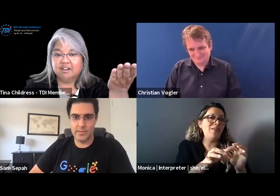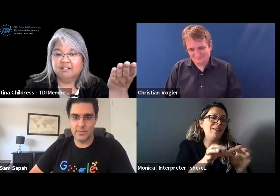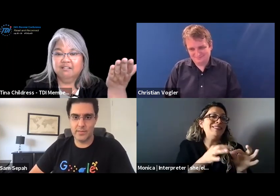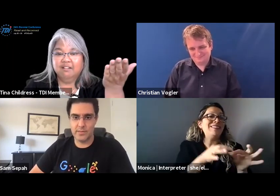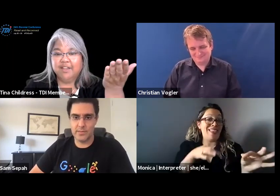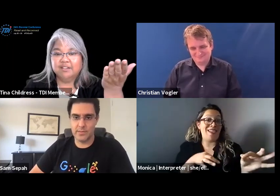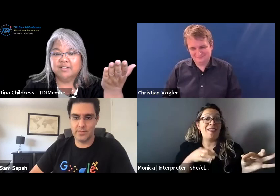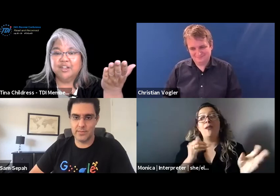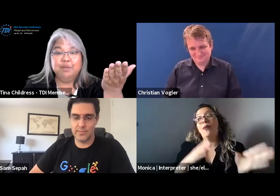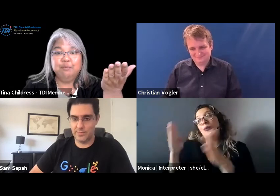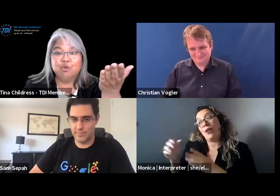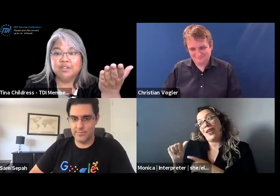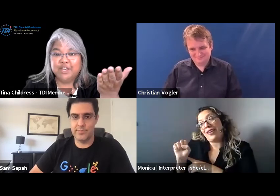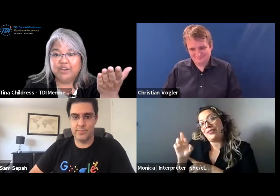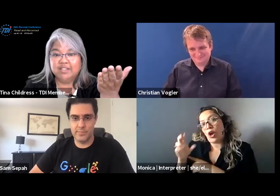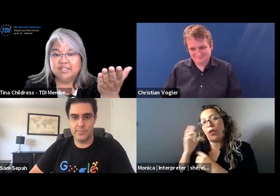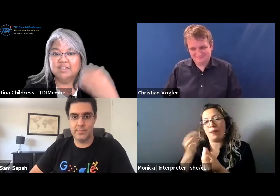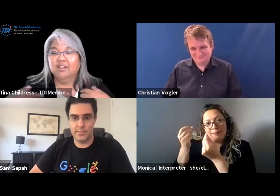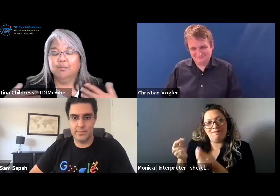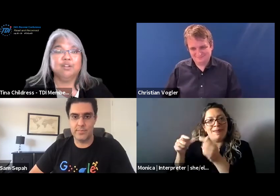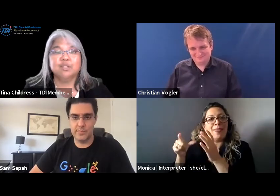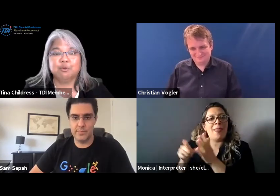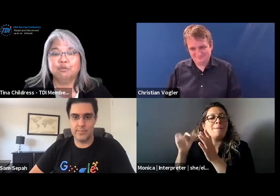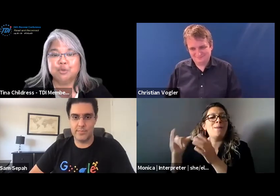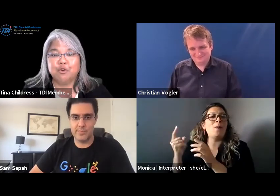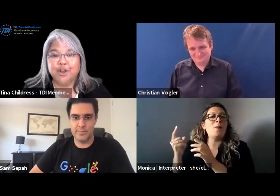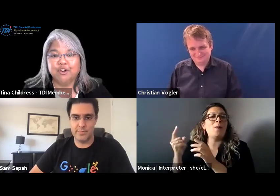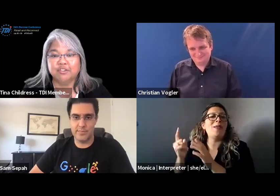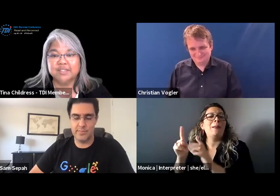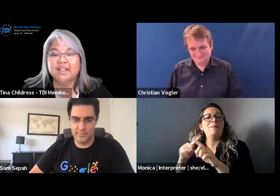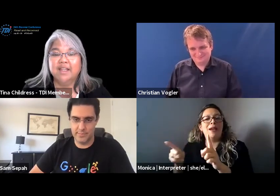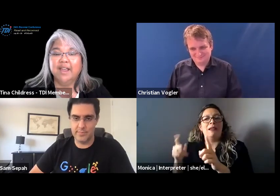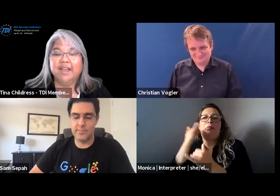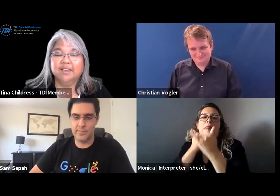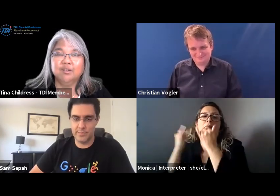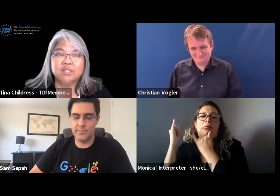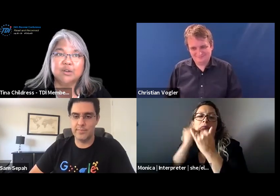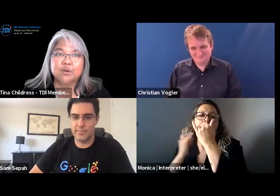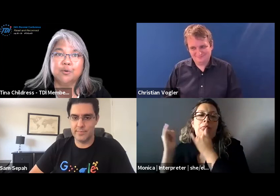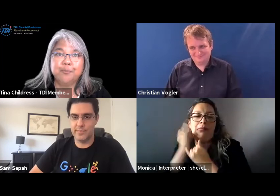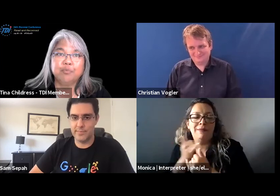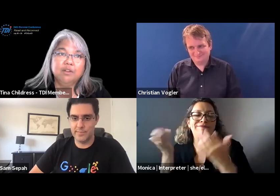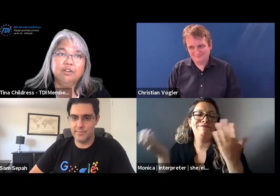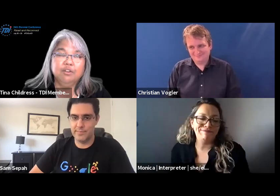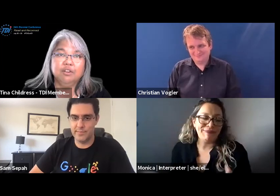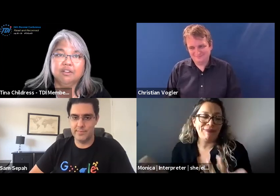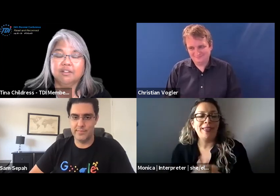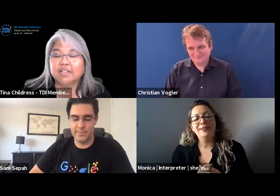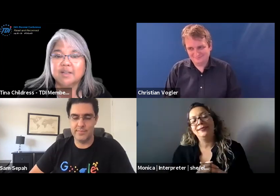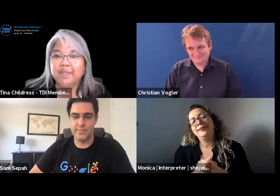ASR that is going to be more synchronous, but is prone to more errors. And so that's something